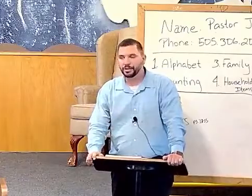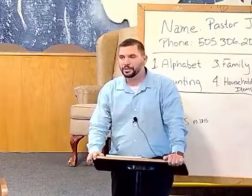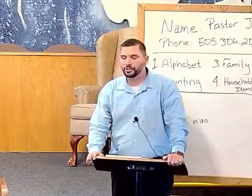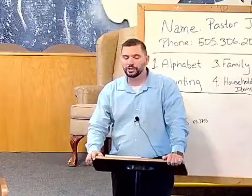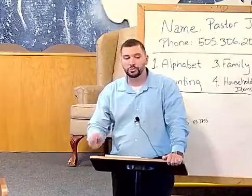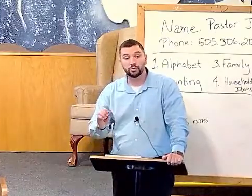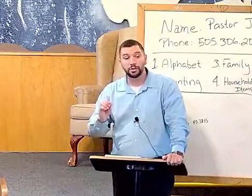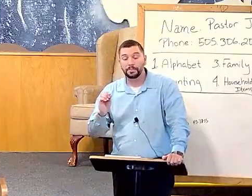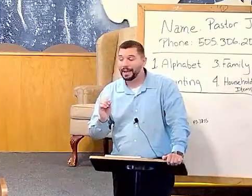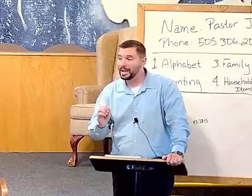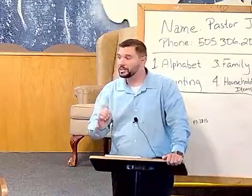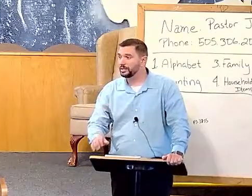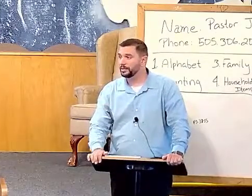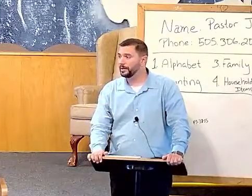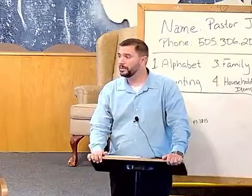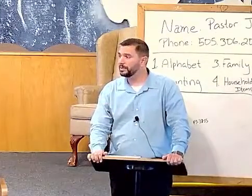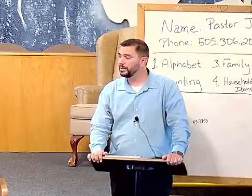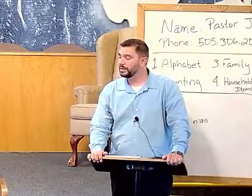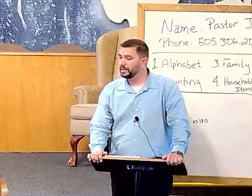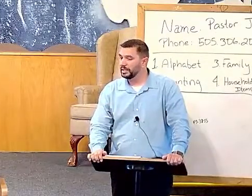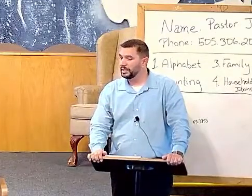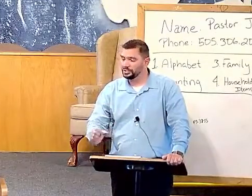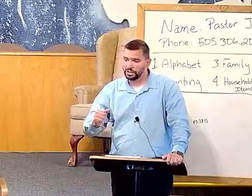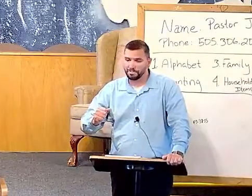you're just really passionate about, and just something that,